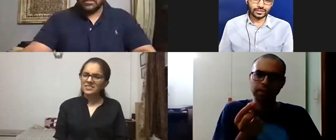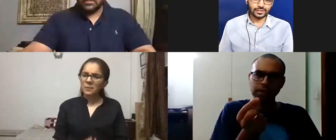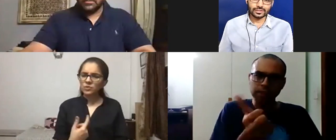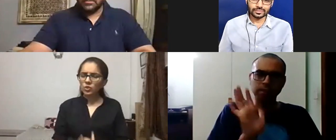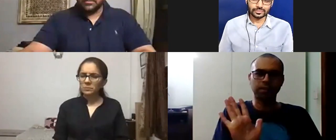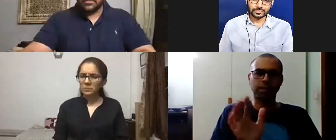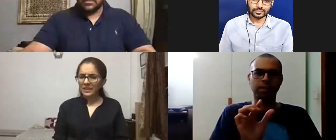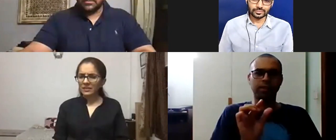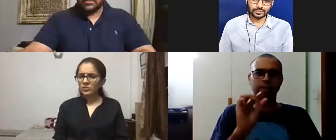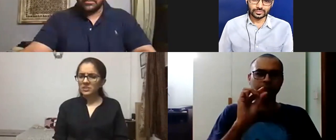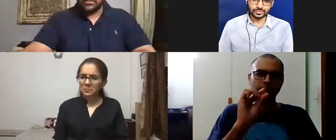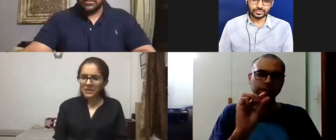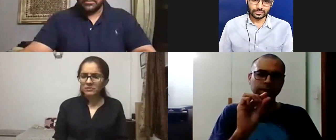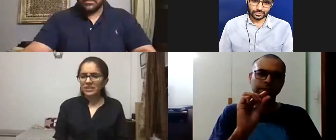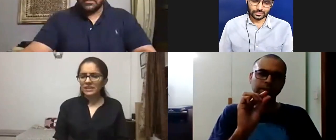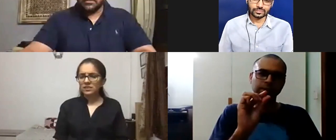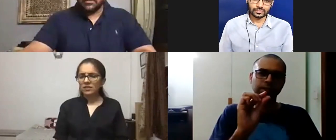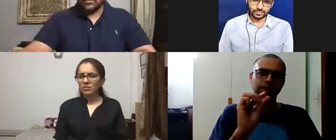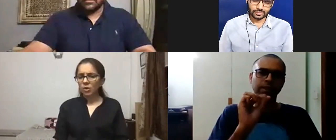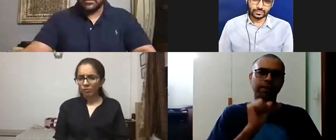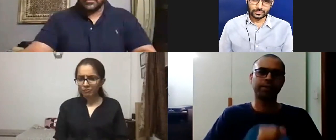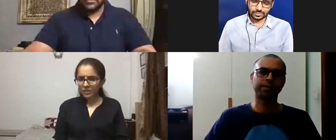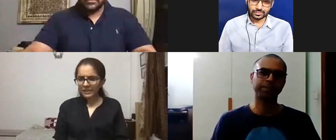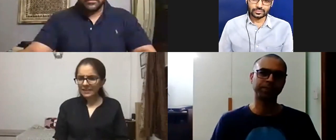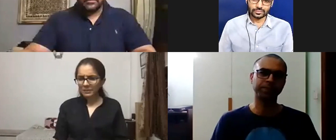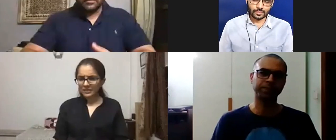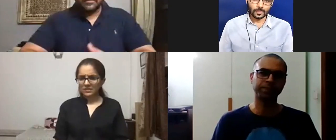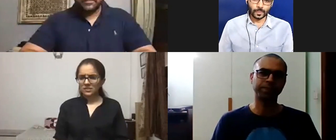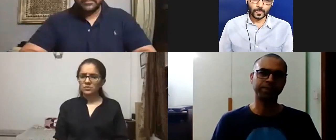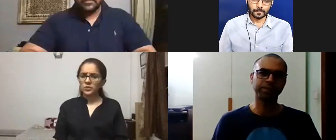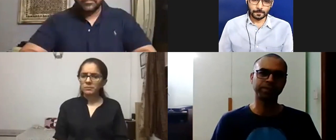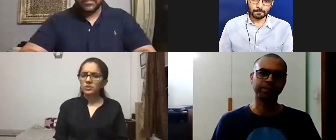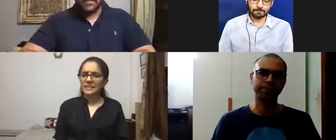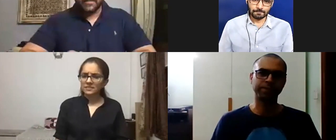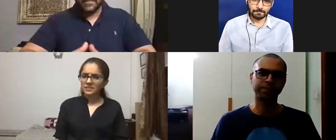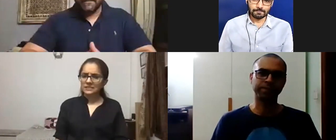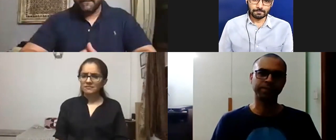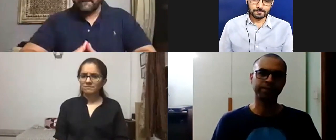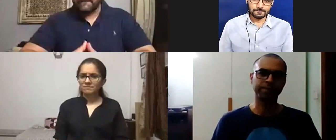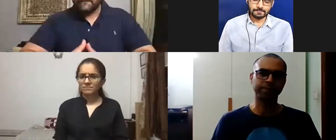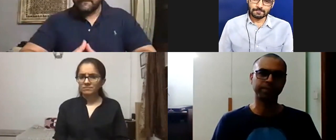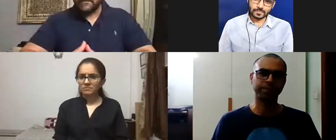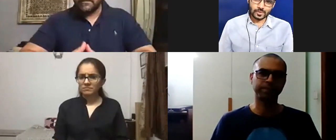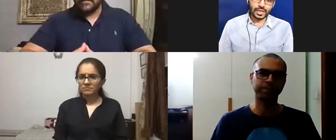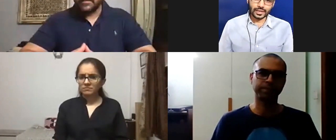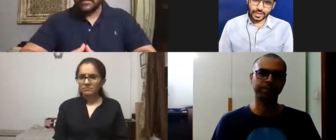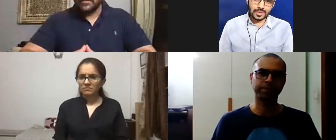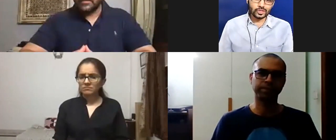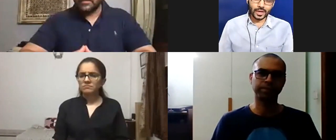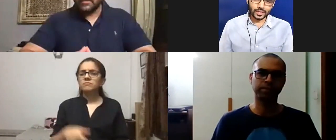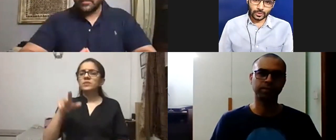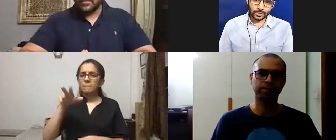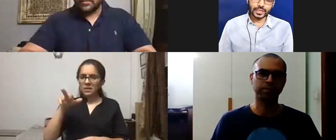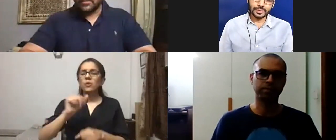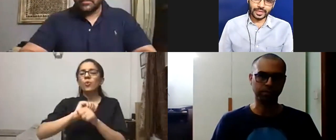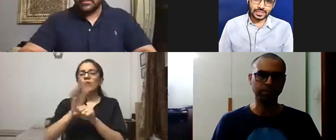all have right. some throat pain and you know sometimes we get cough, little bit. What about that? So that means you